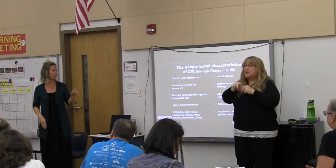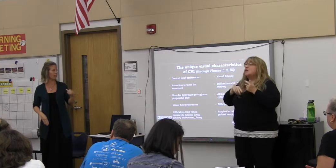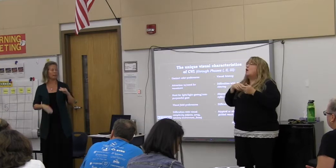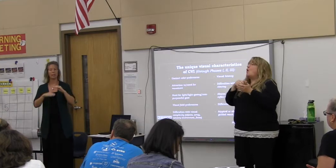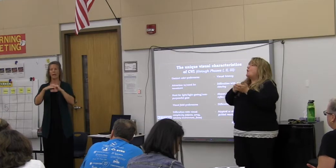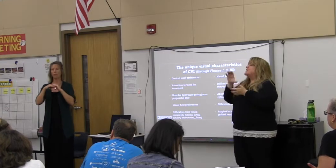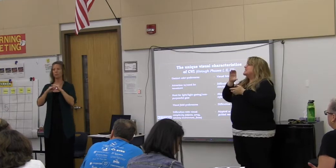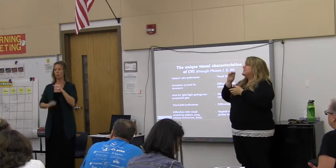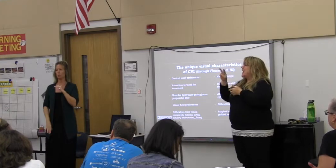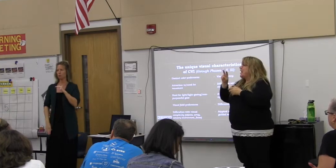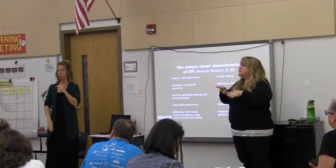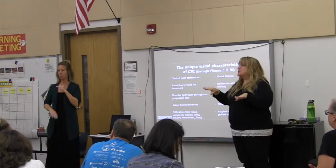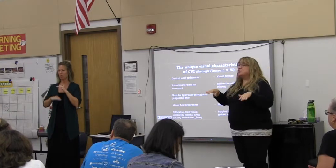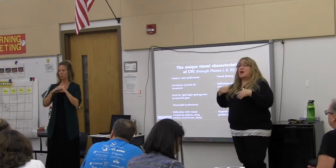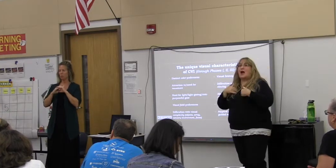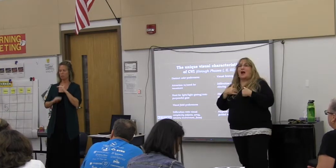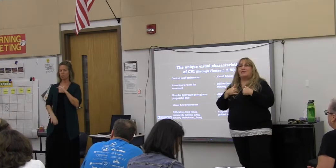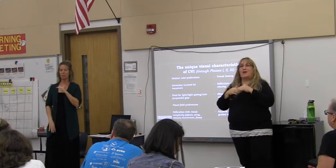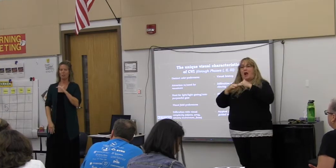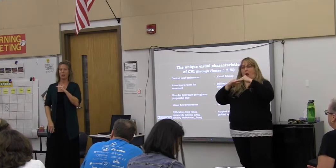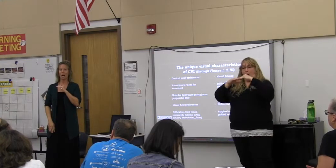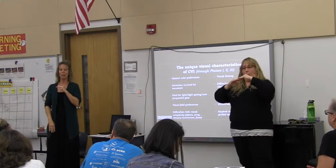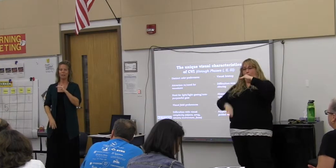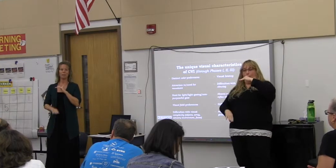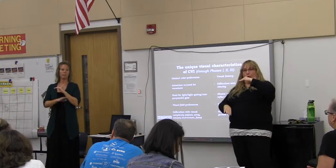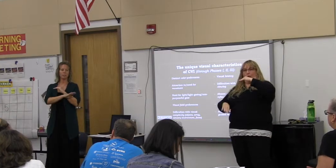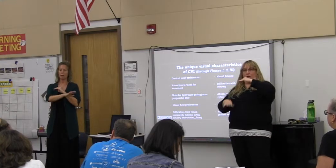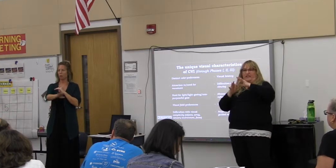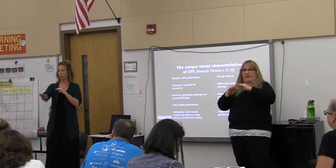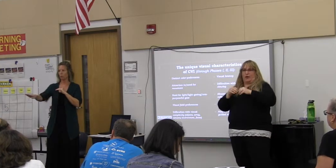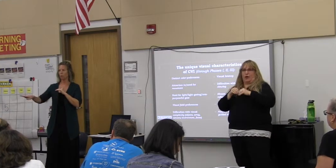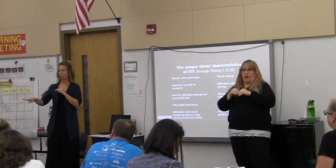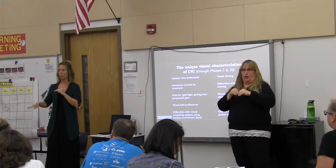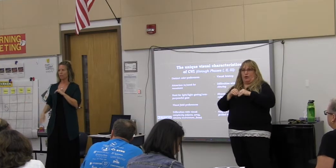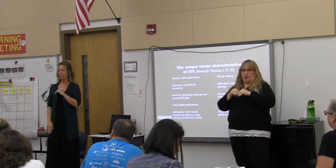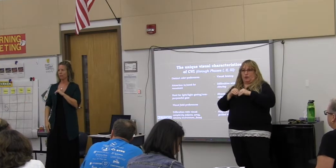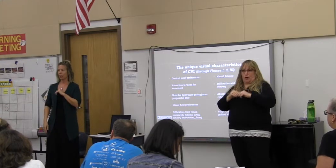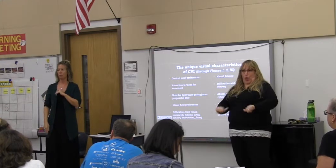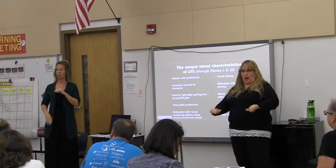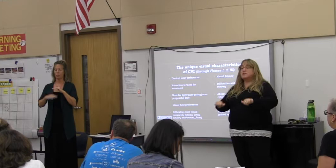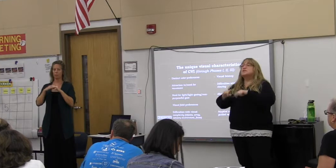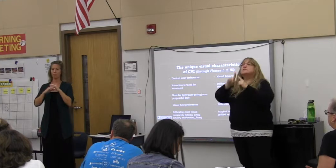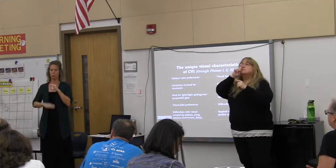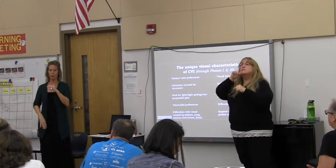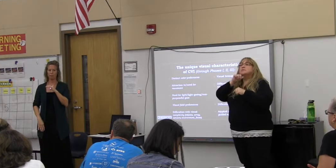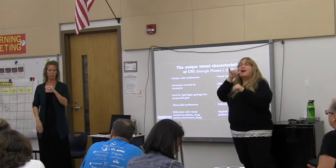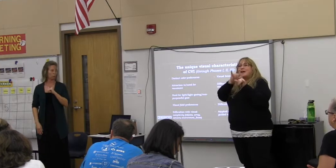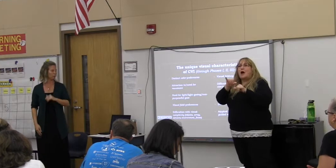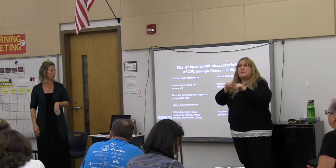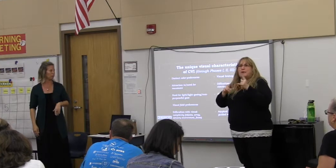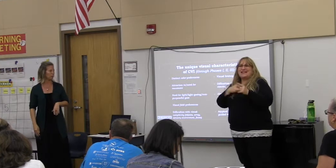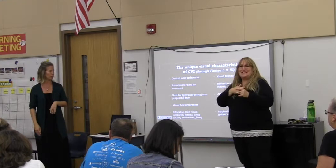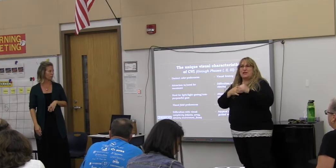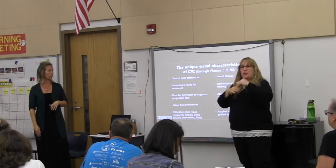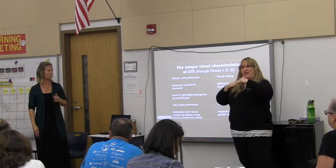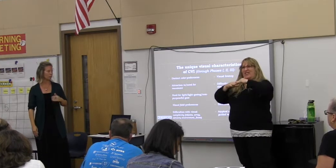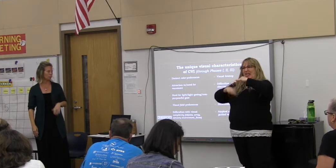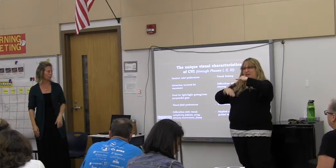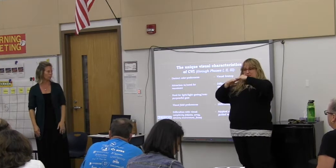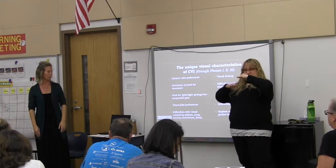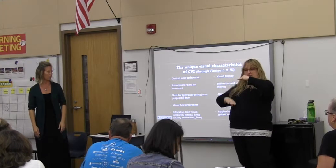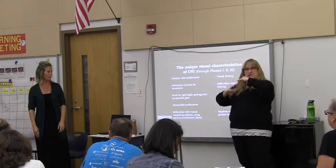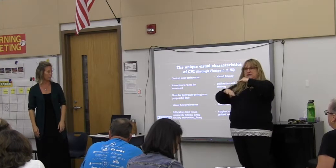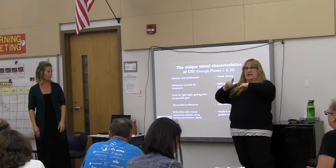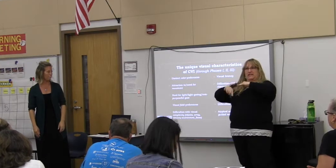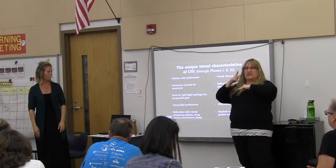with CVI have a lower visual field loss. This doesn't go across the board, but it's very common for them to have a visual field loss. So just